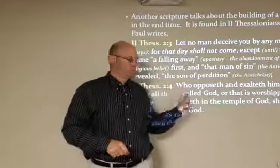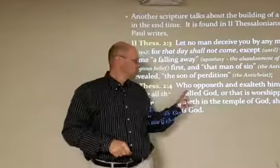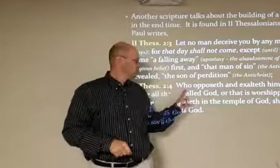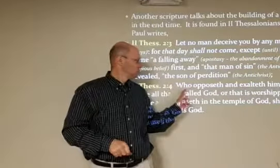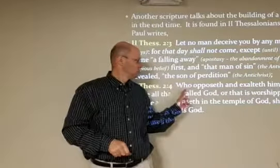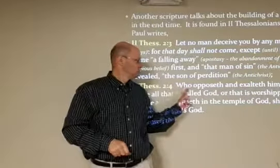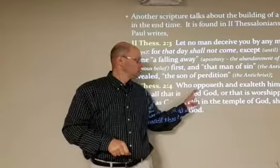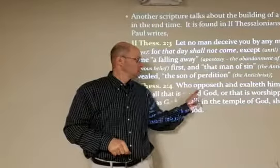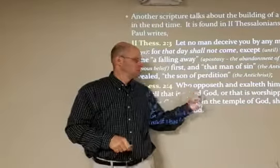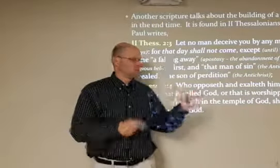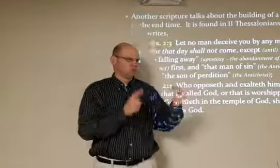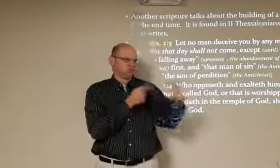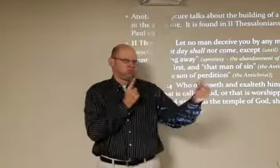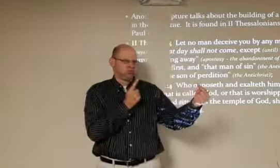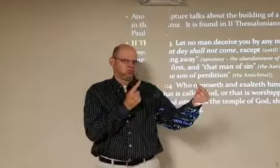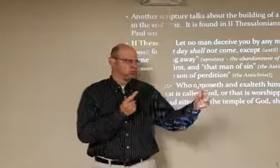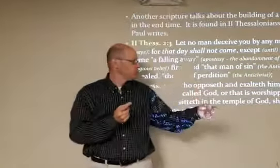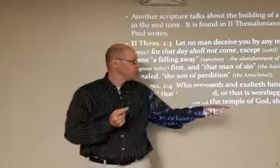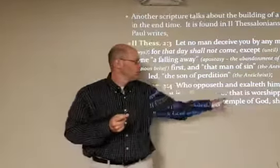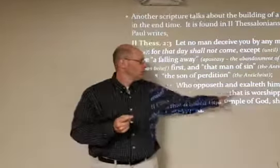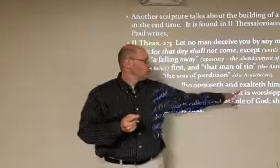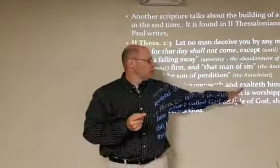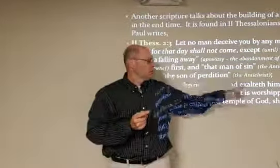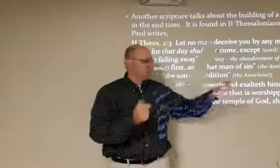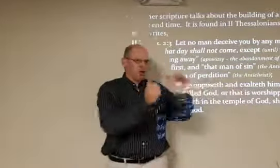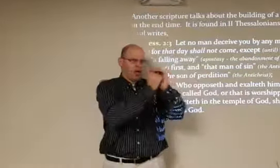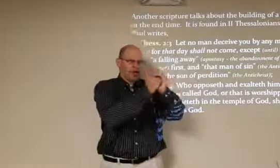"Who opposeth and exalteth himself